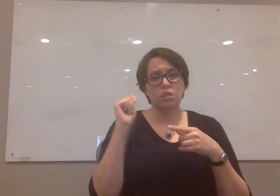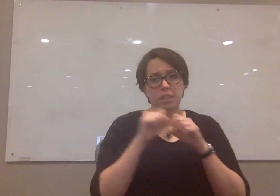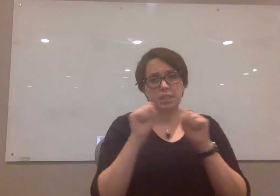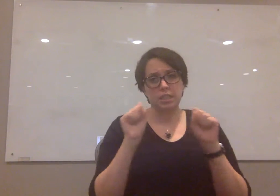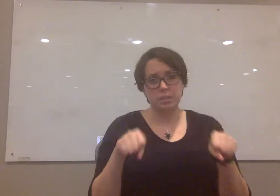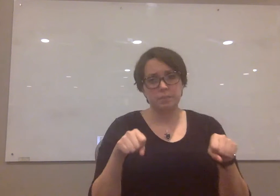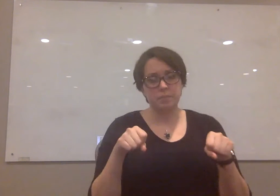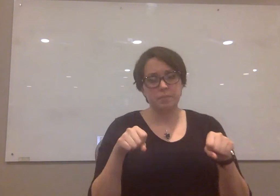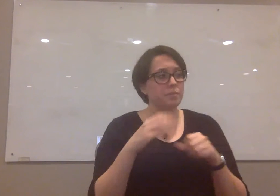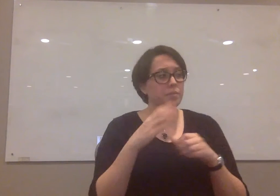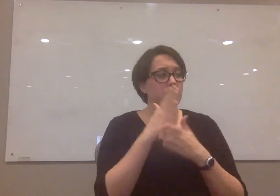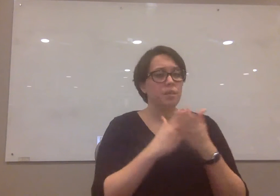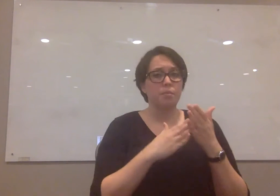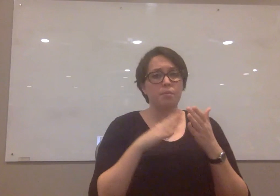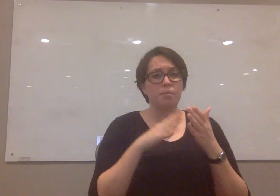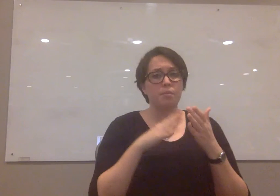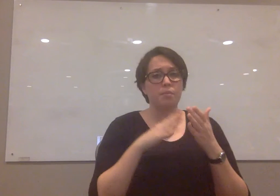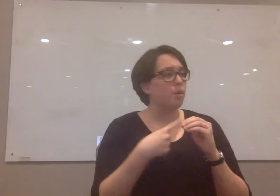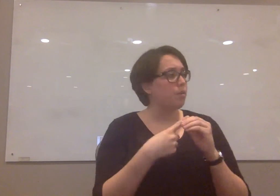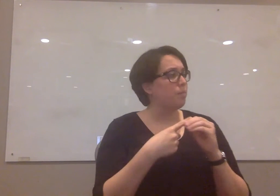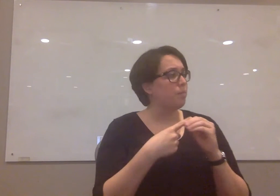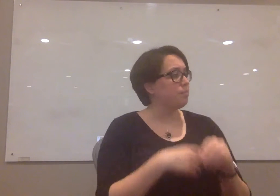of the Elixir SIPs have talked about.